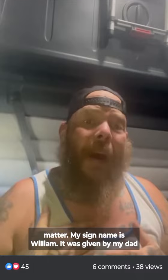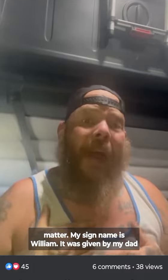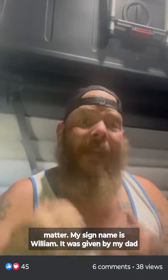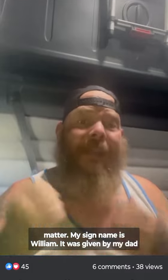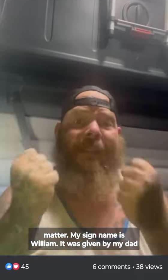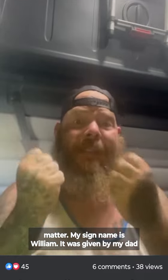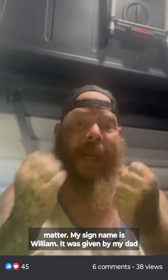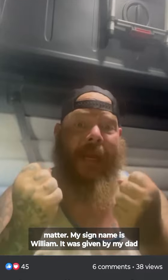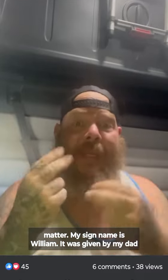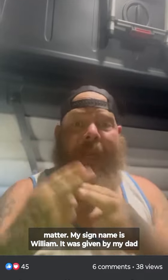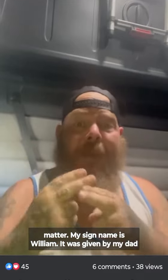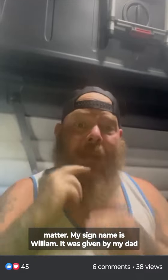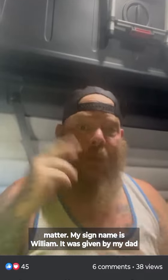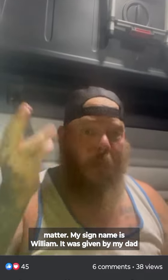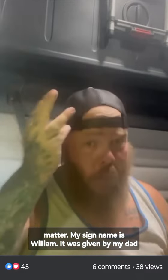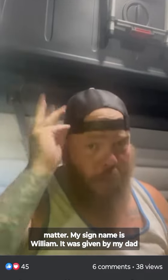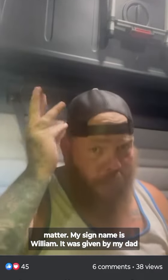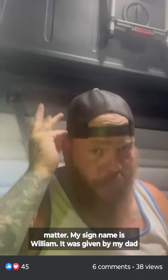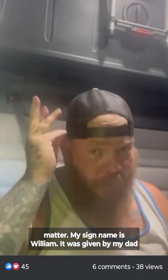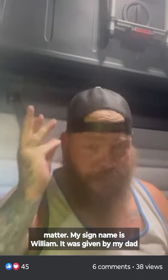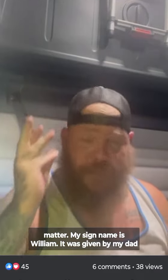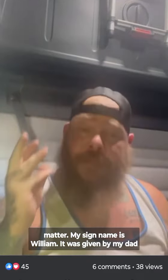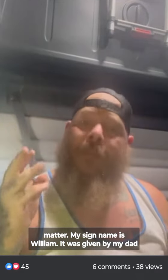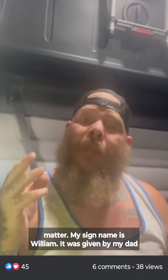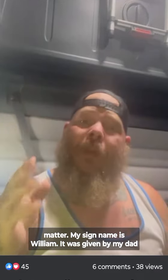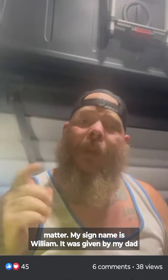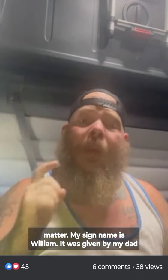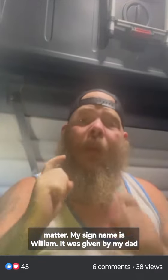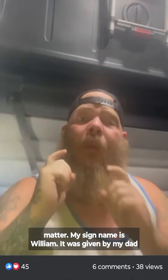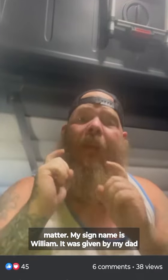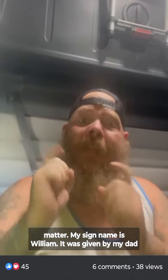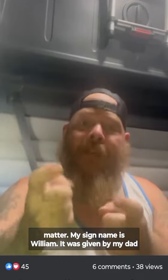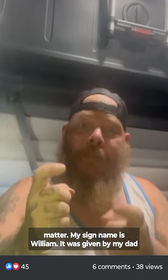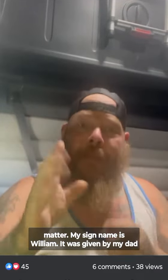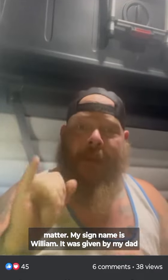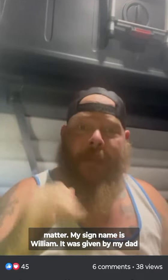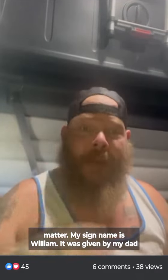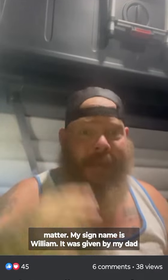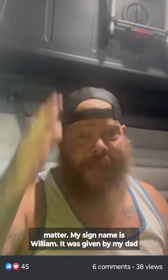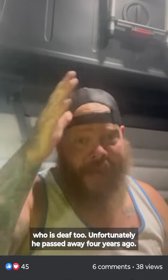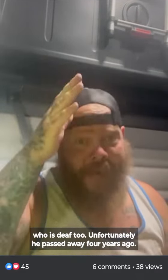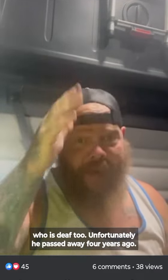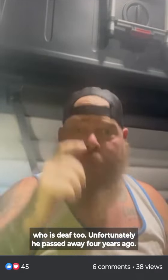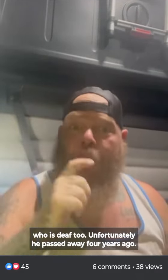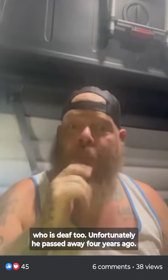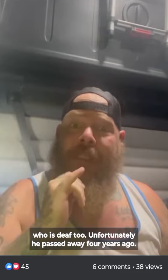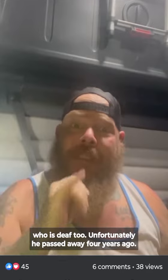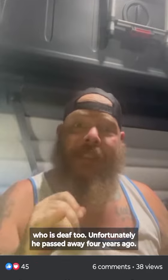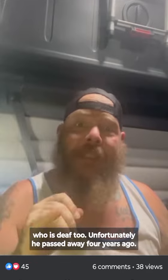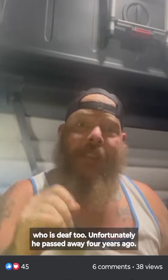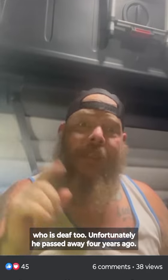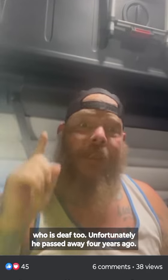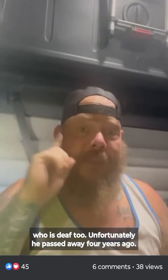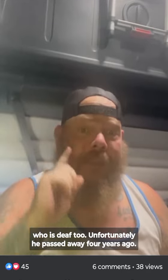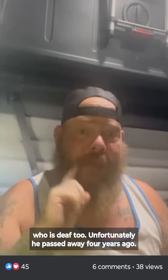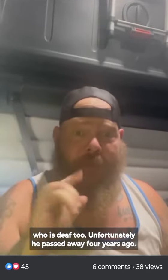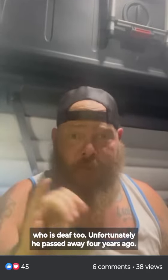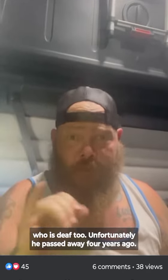My sign name is William. It was given by my dad, who is Deaf 2,